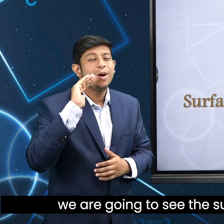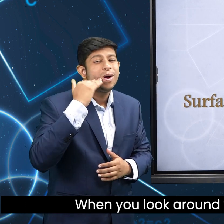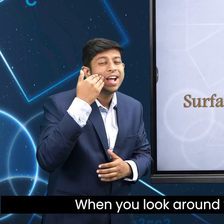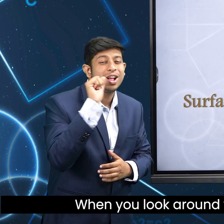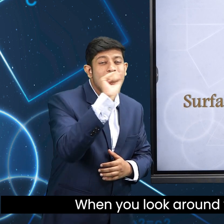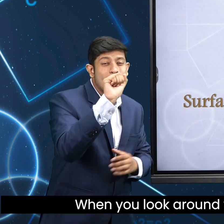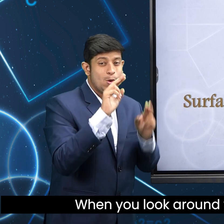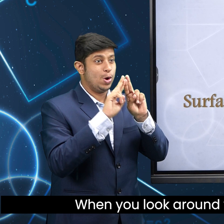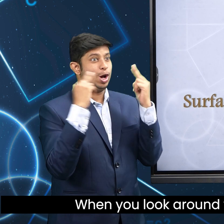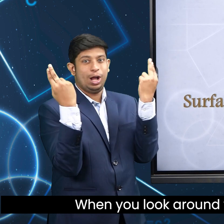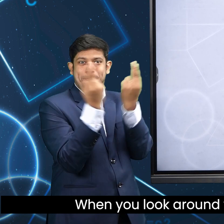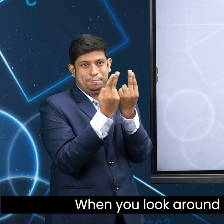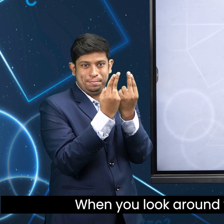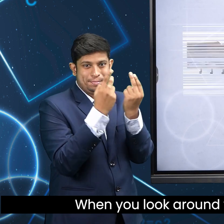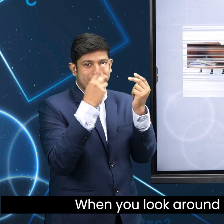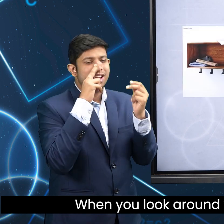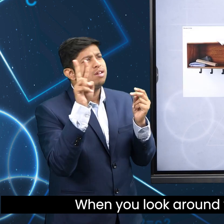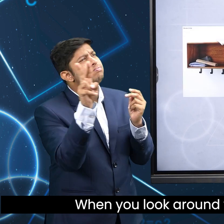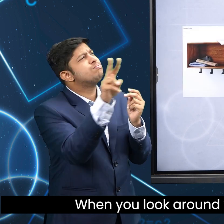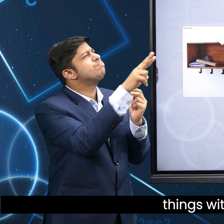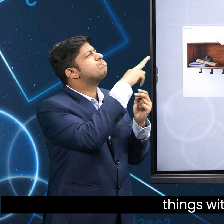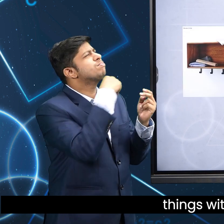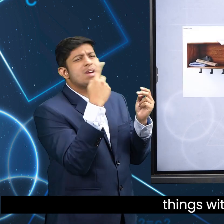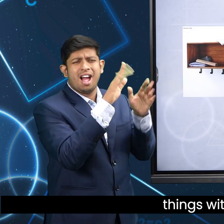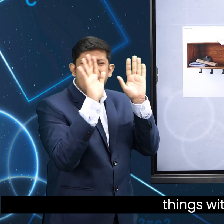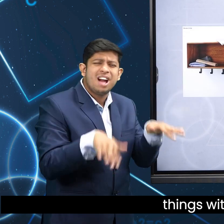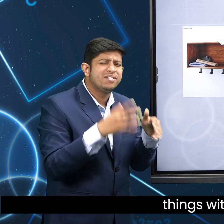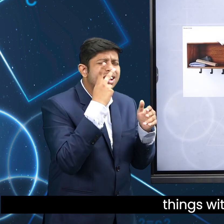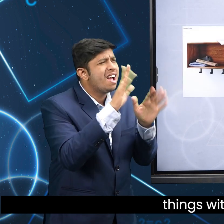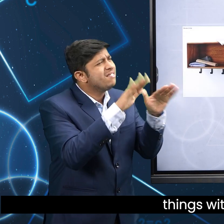When you look around your room, you will notice everyday things with interesting shapes.